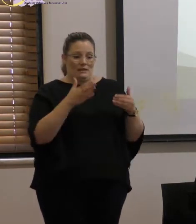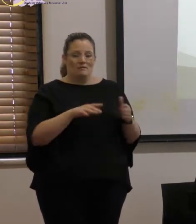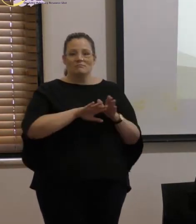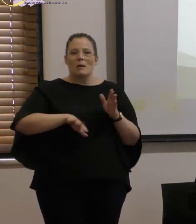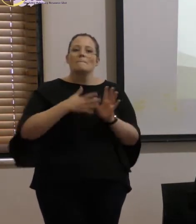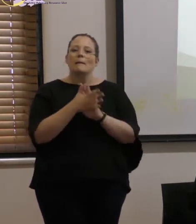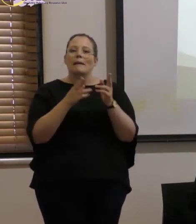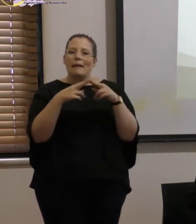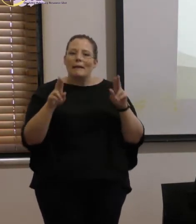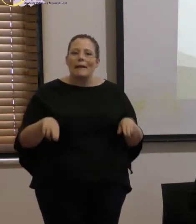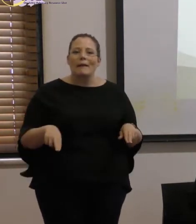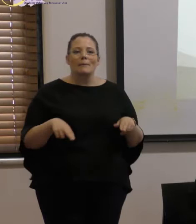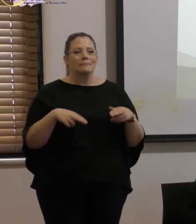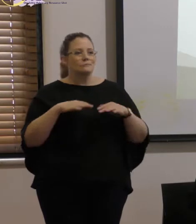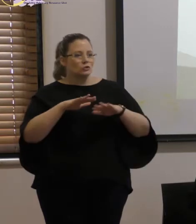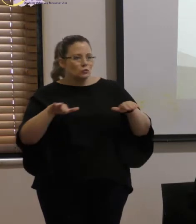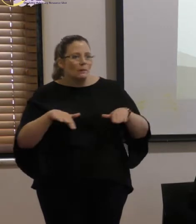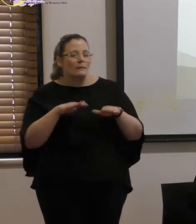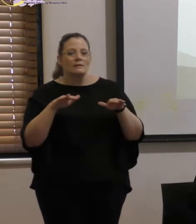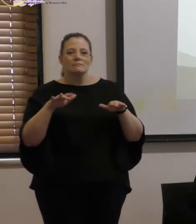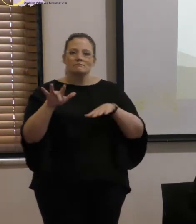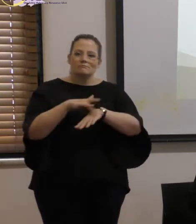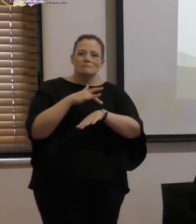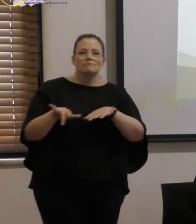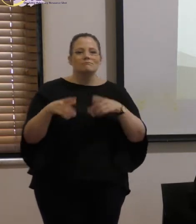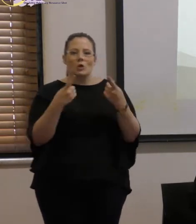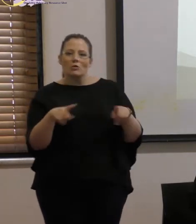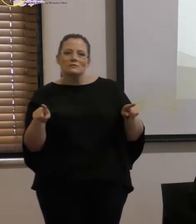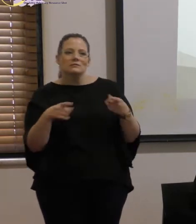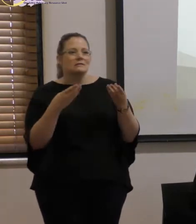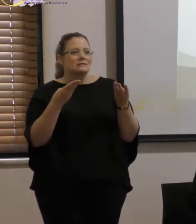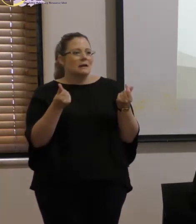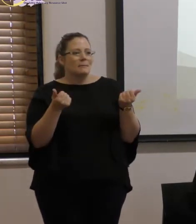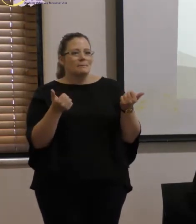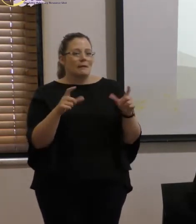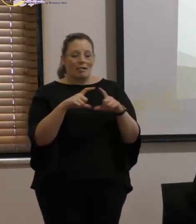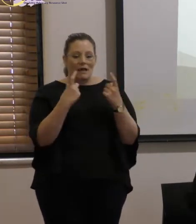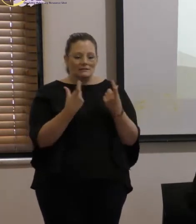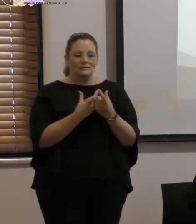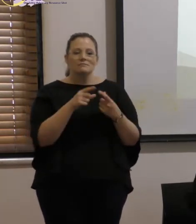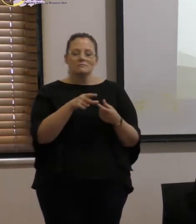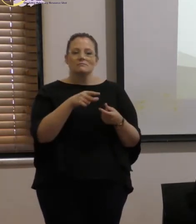camps, swimming, concerts, some classes.